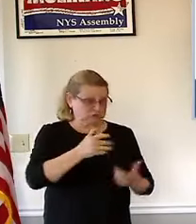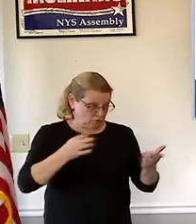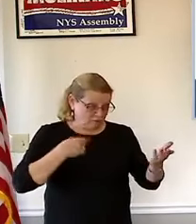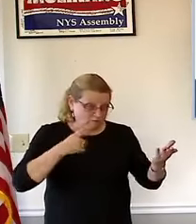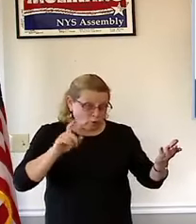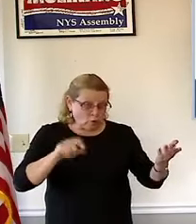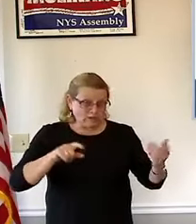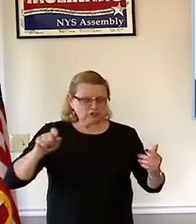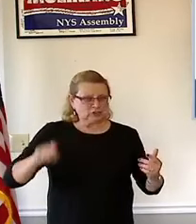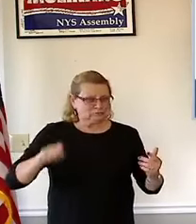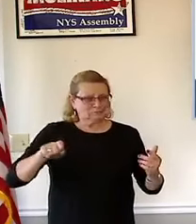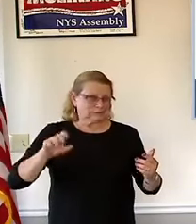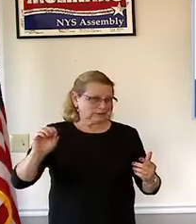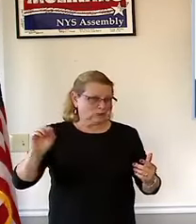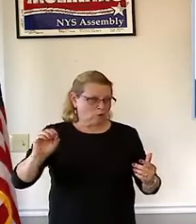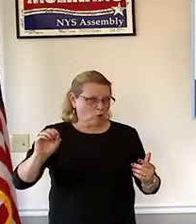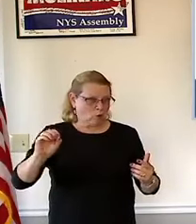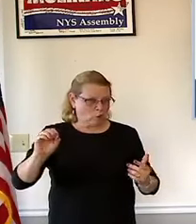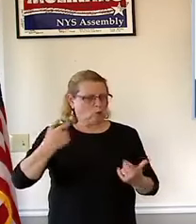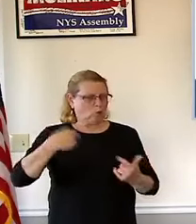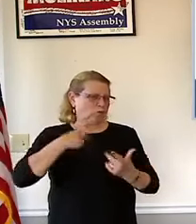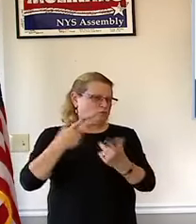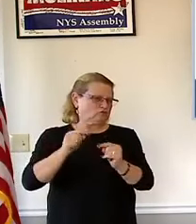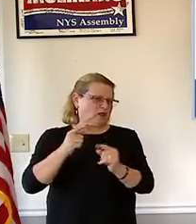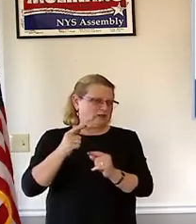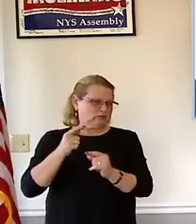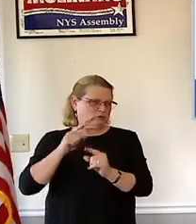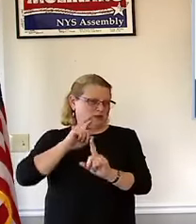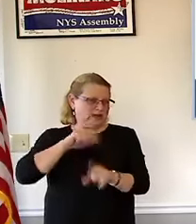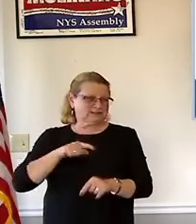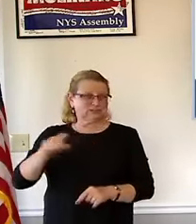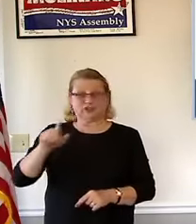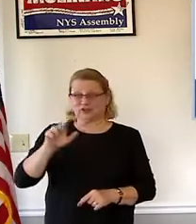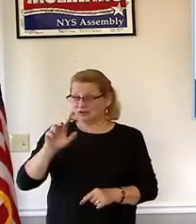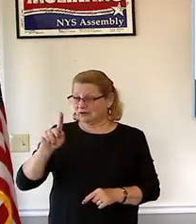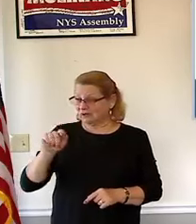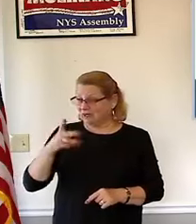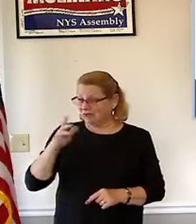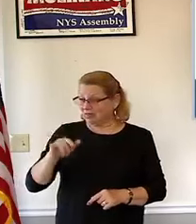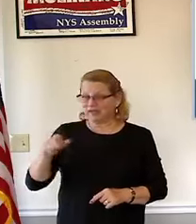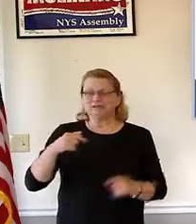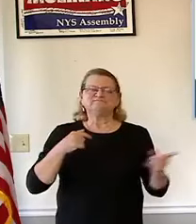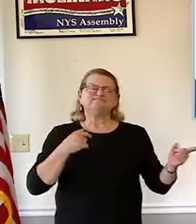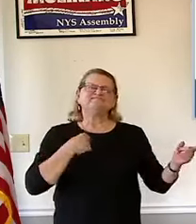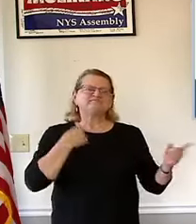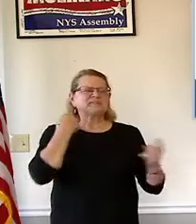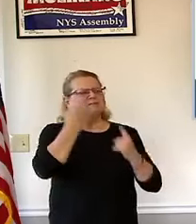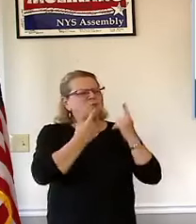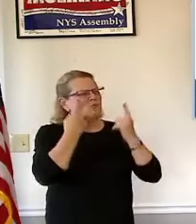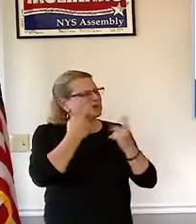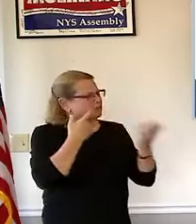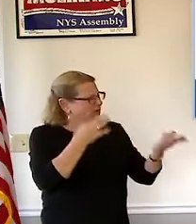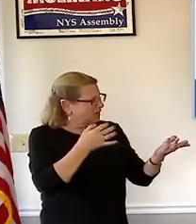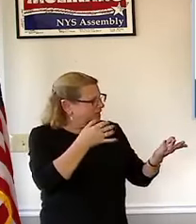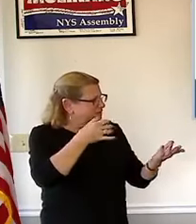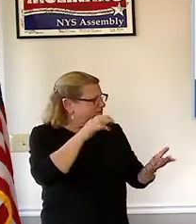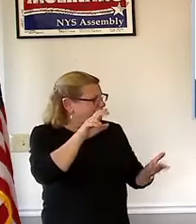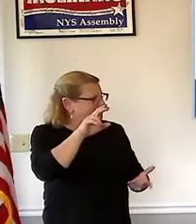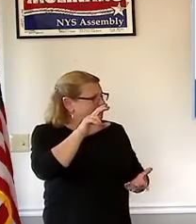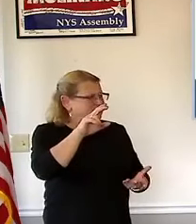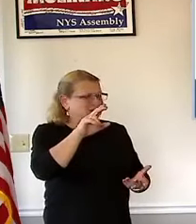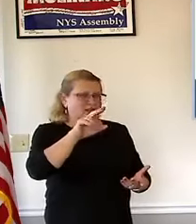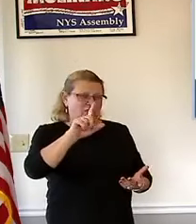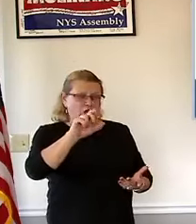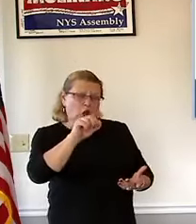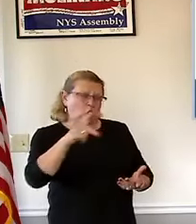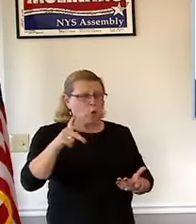few more minutes. Kathy, go ahead. Hi. Hi. I was wondering if the Dutchess County Loop system is